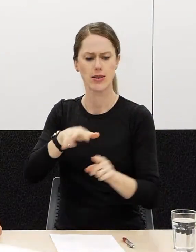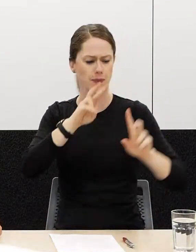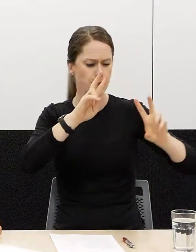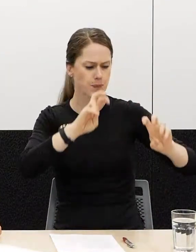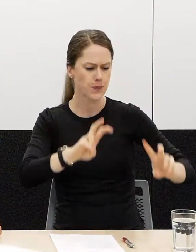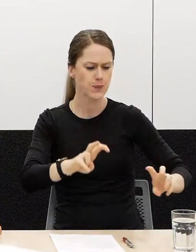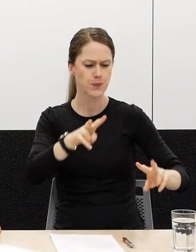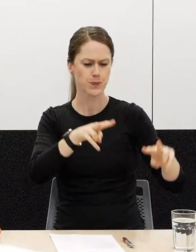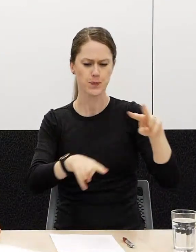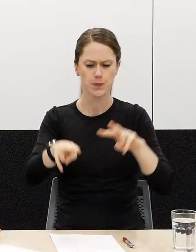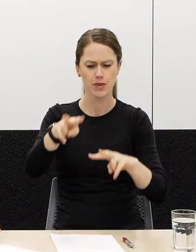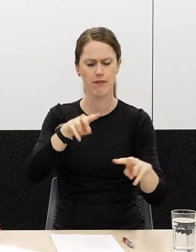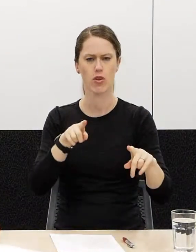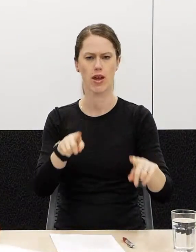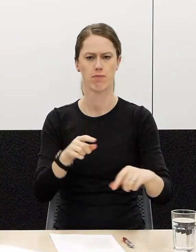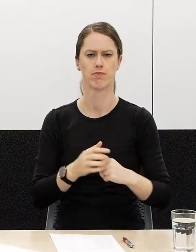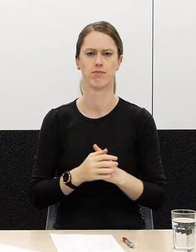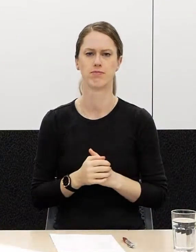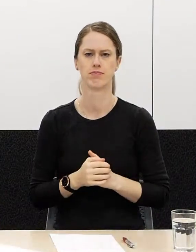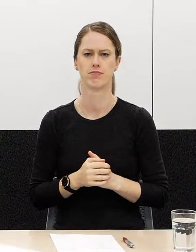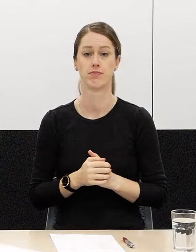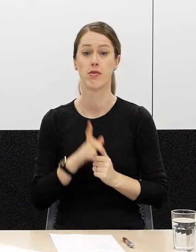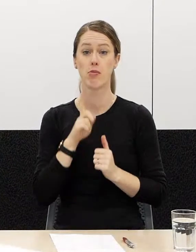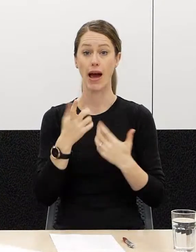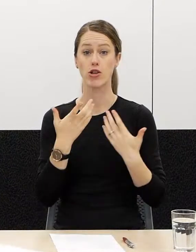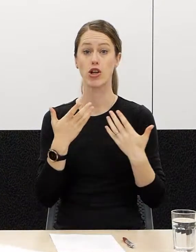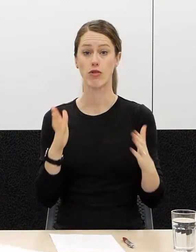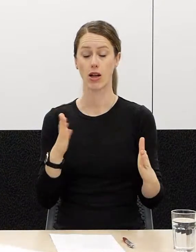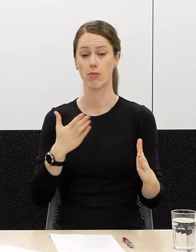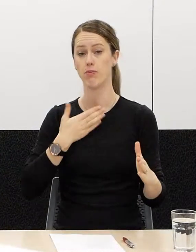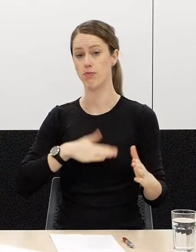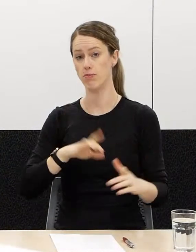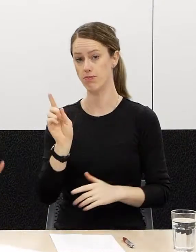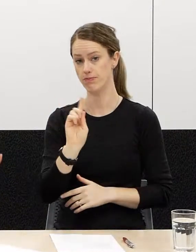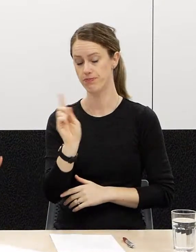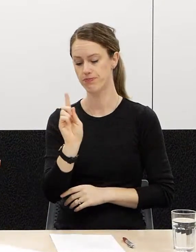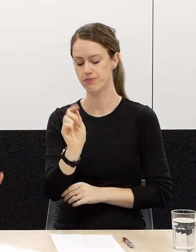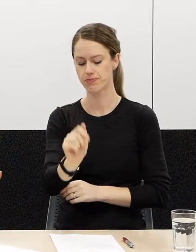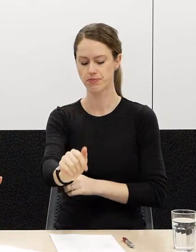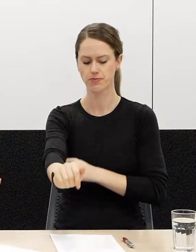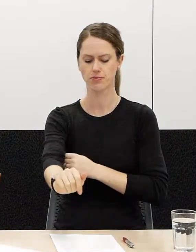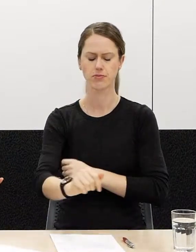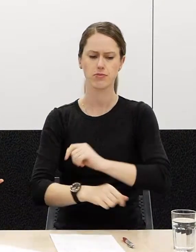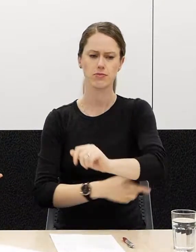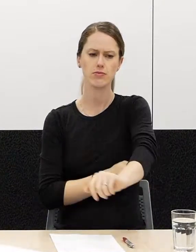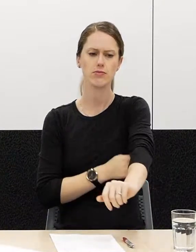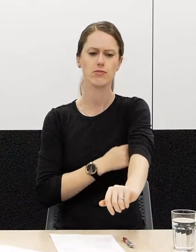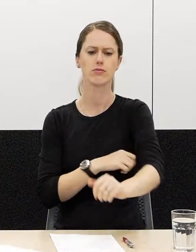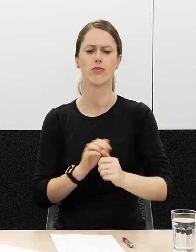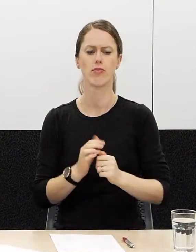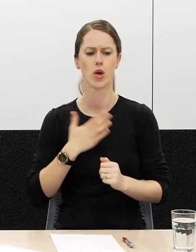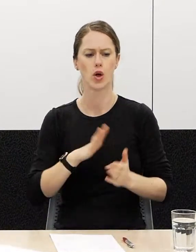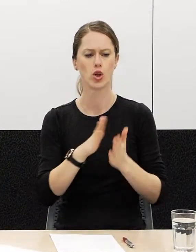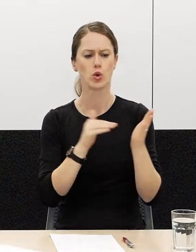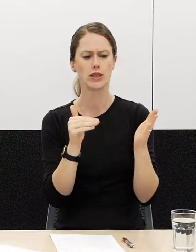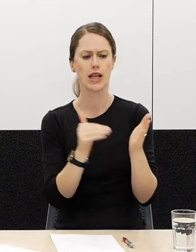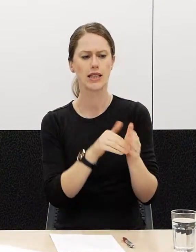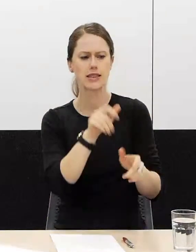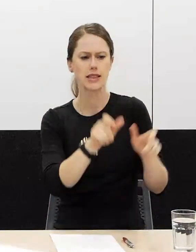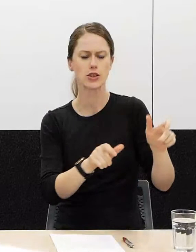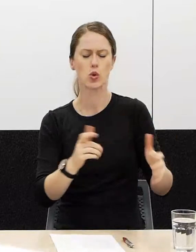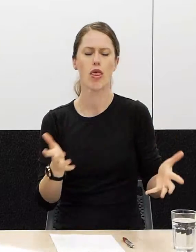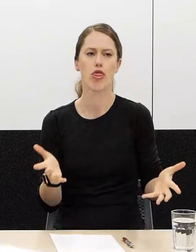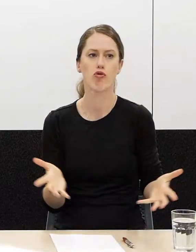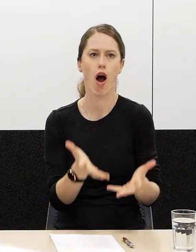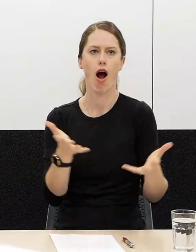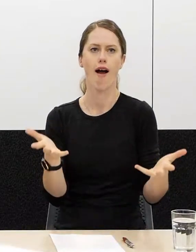looking at in relation to that. But in general, what we want is to create an environment in New Zealand that enables New Zealanders to